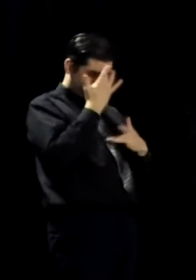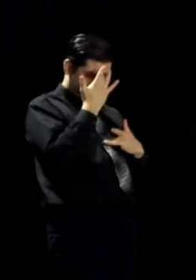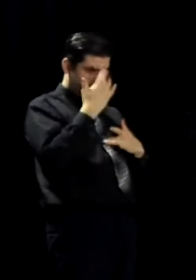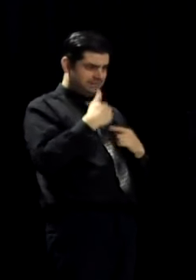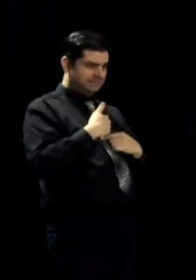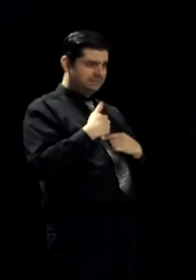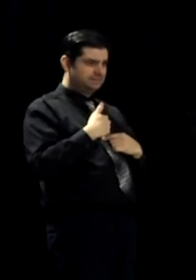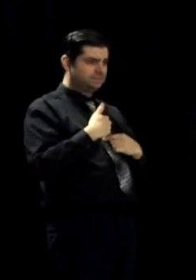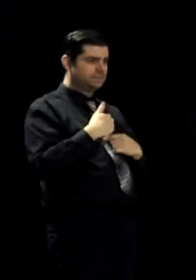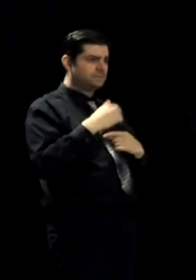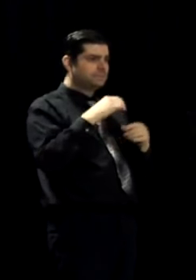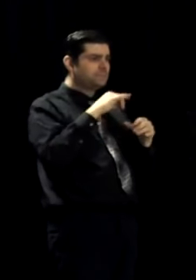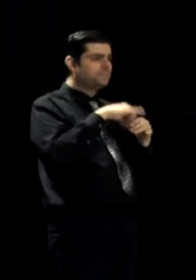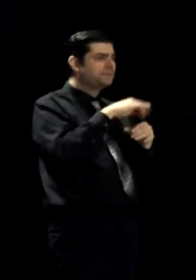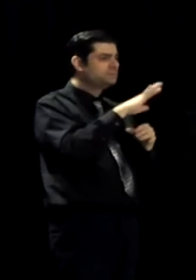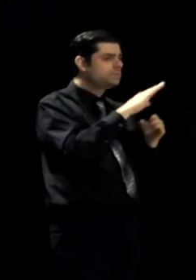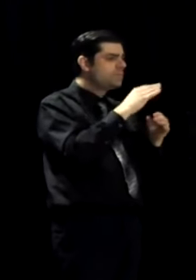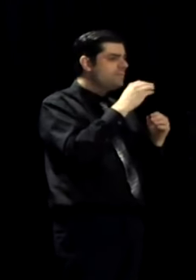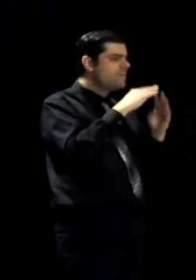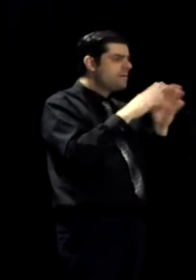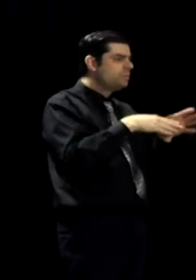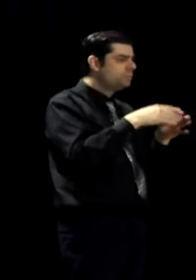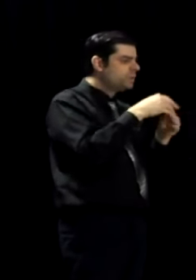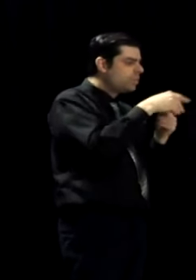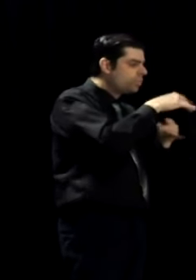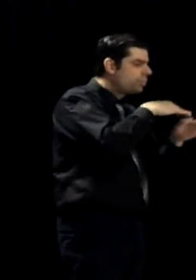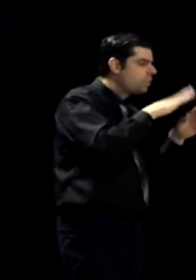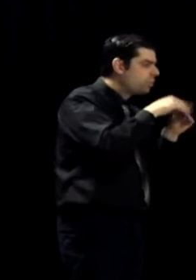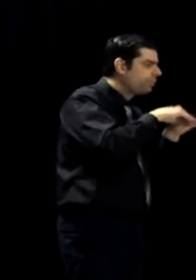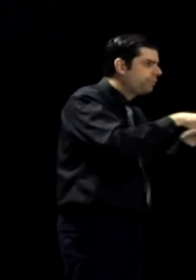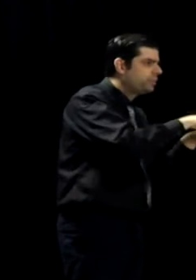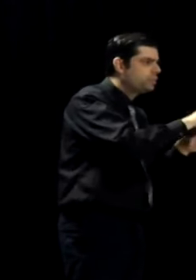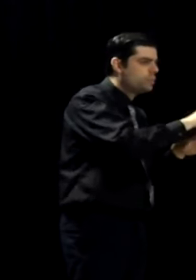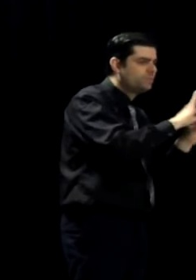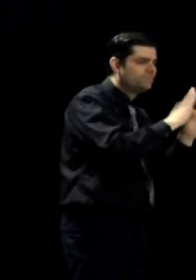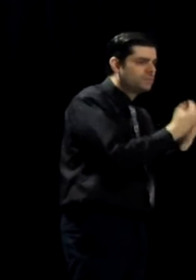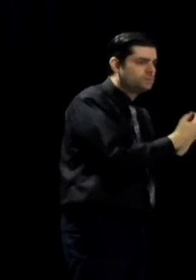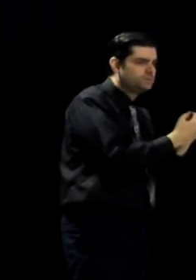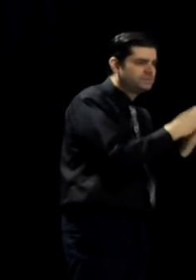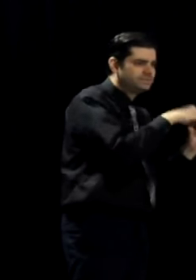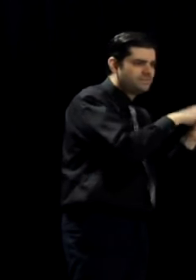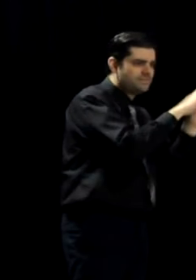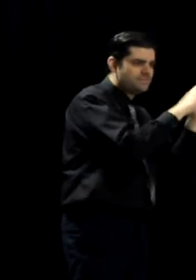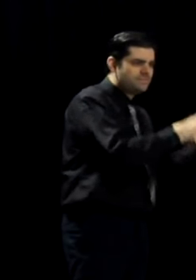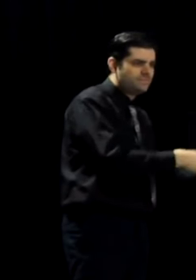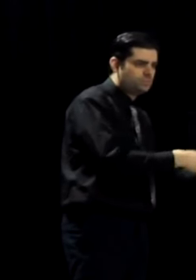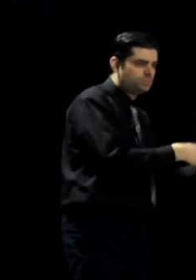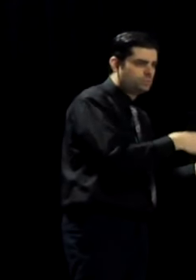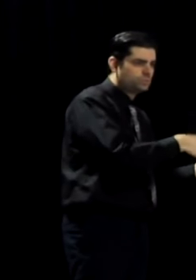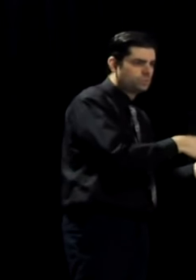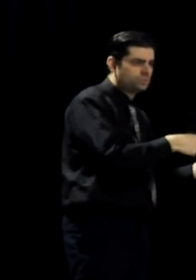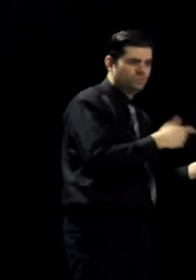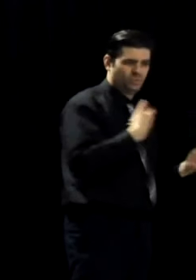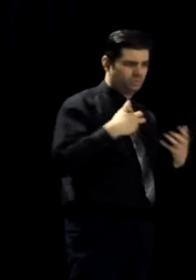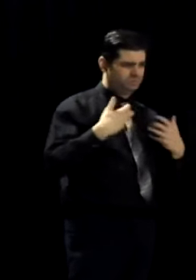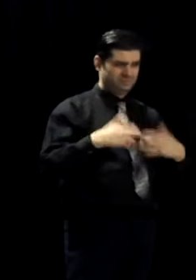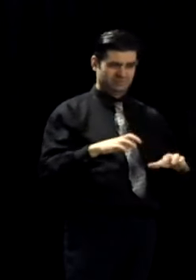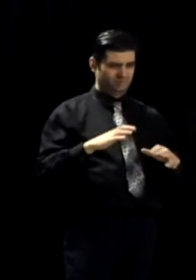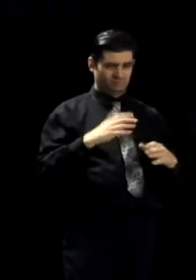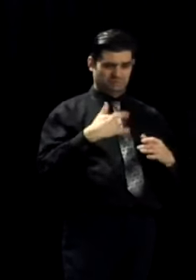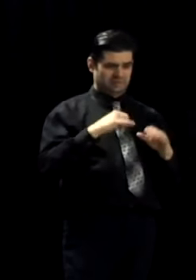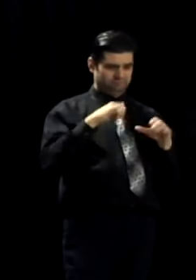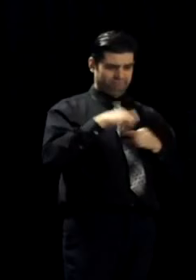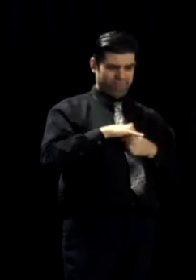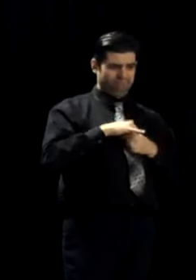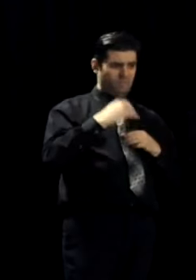household are going to get sick, and everybody's going to be in a quarantine for 2 weeks. So if you don't like this quarantine we've all been living through, let's just take care of ourselves going forward as we get